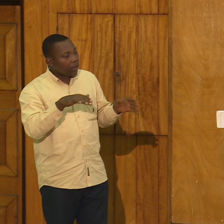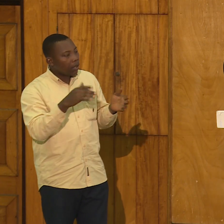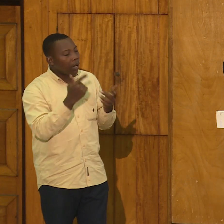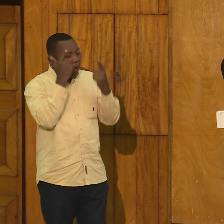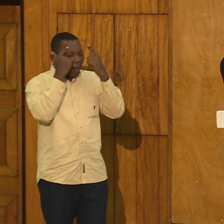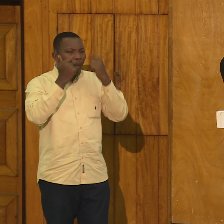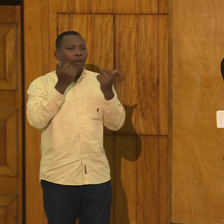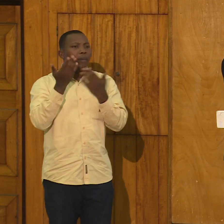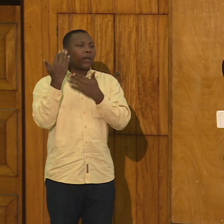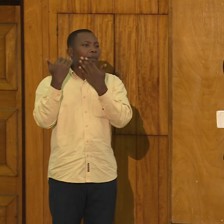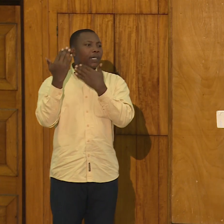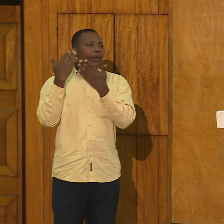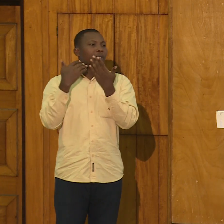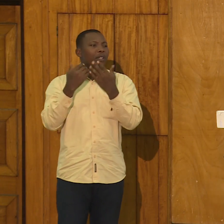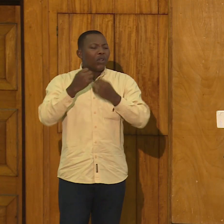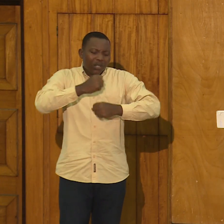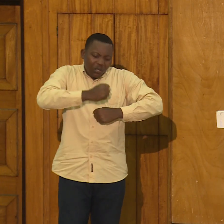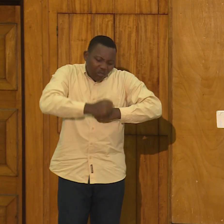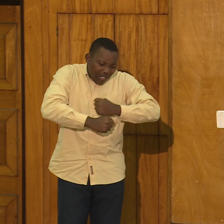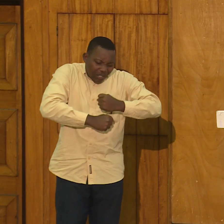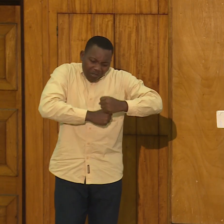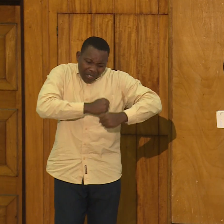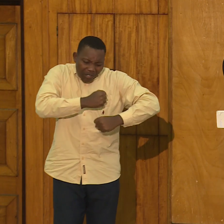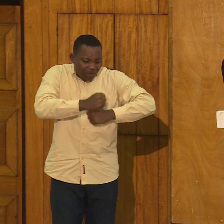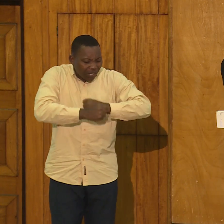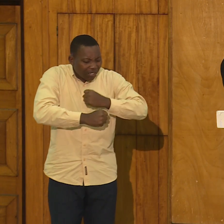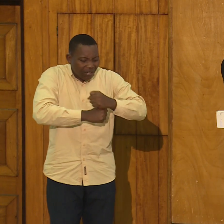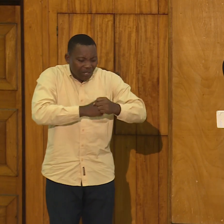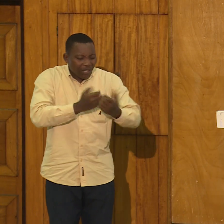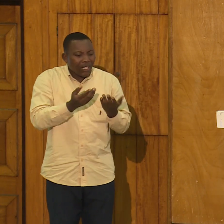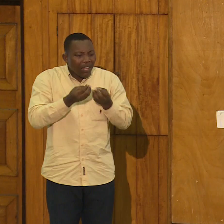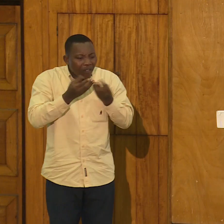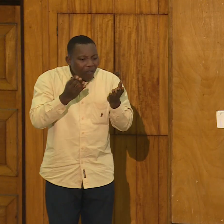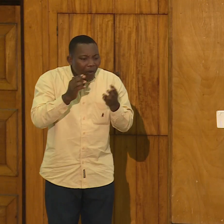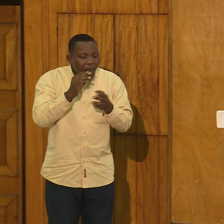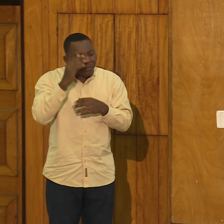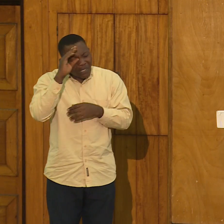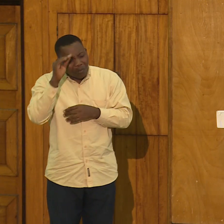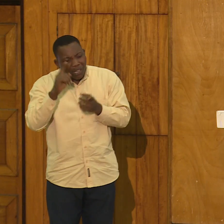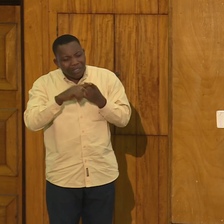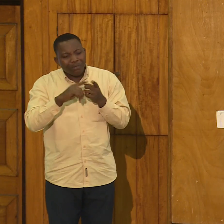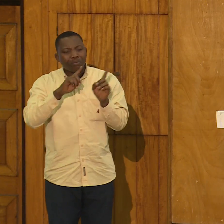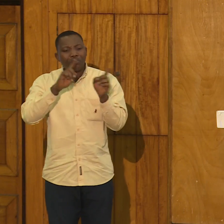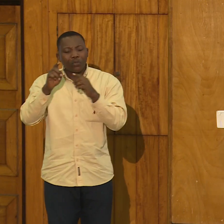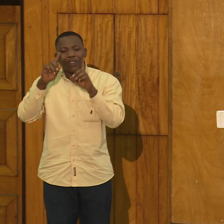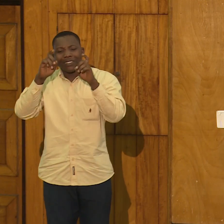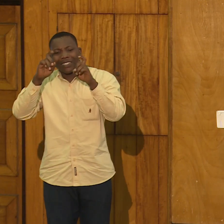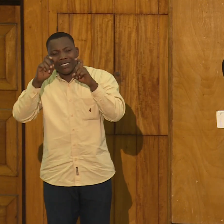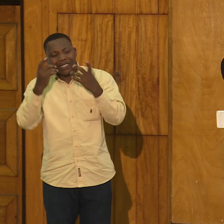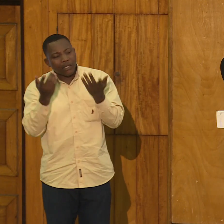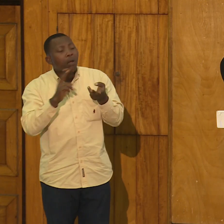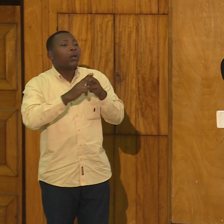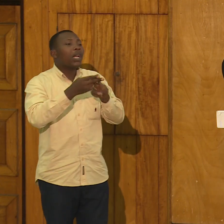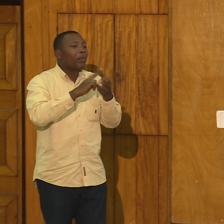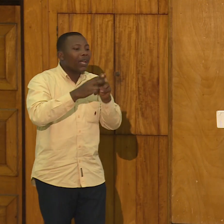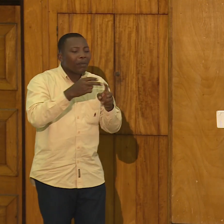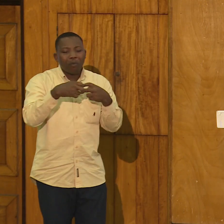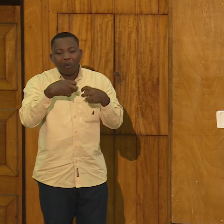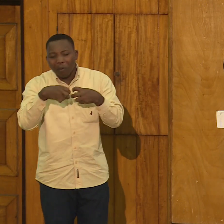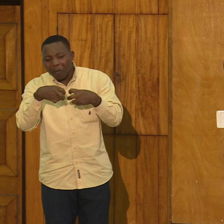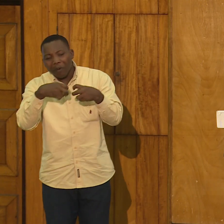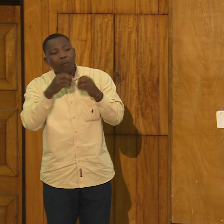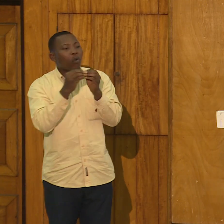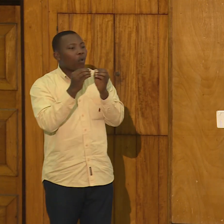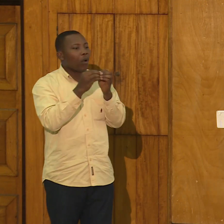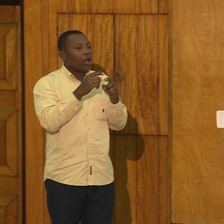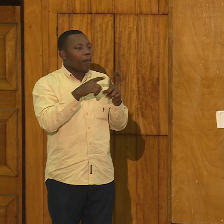we're struggling to really get the boys to get tested. They're saying we don't want to go to static sites, a number of issues that they were raising. But